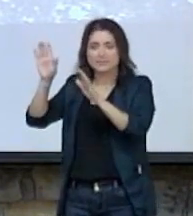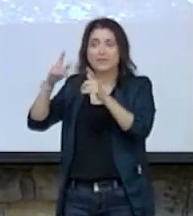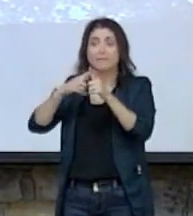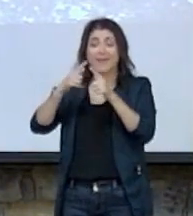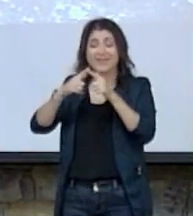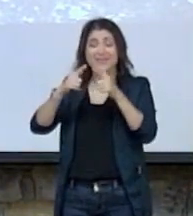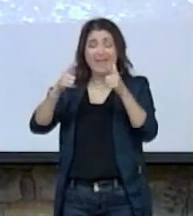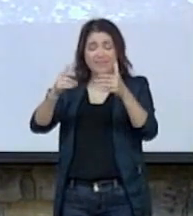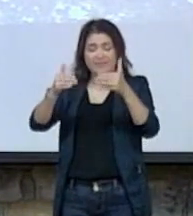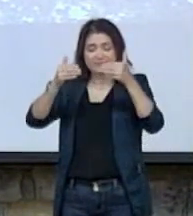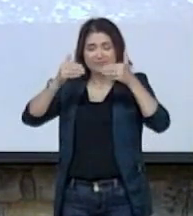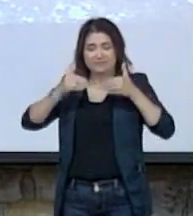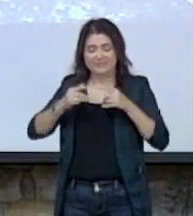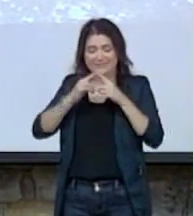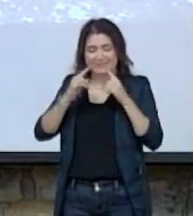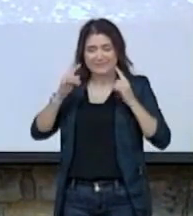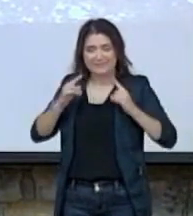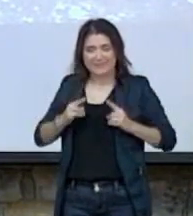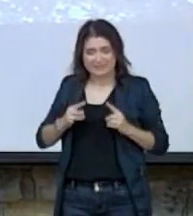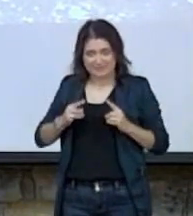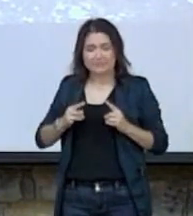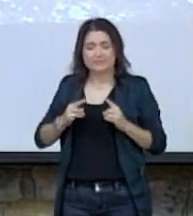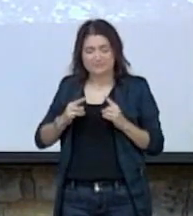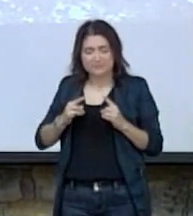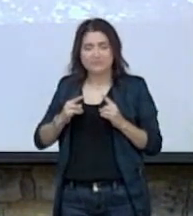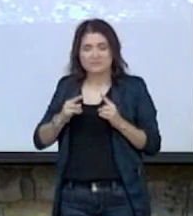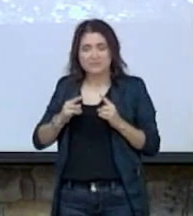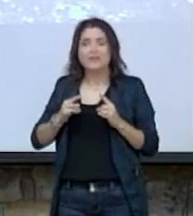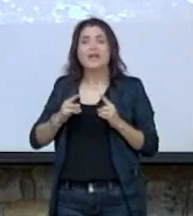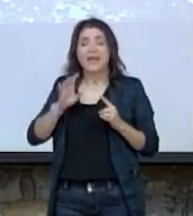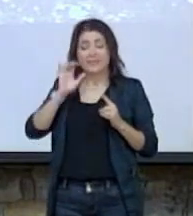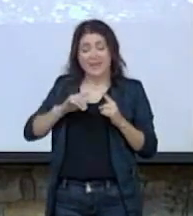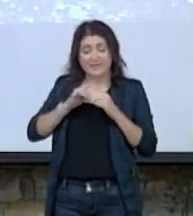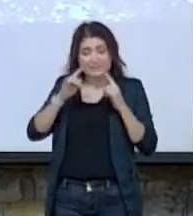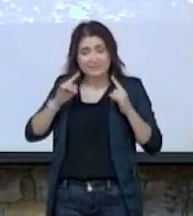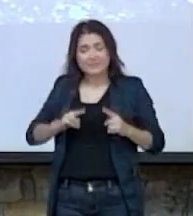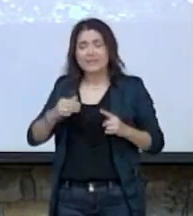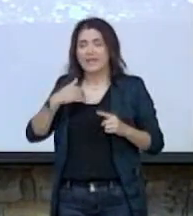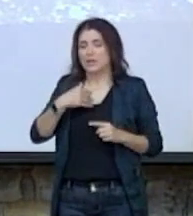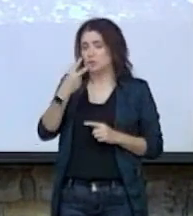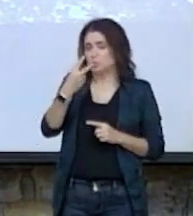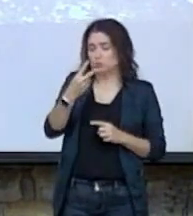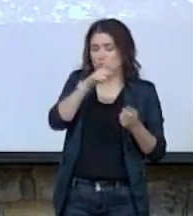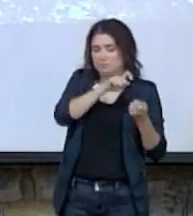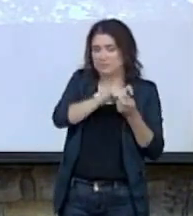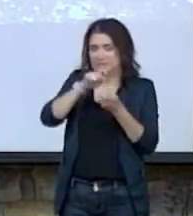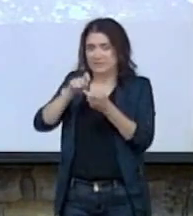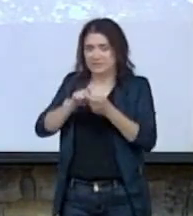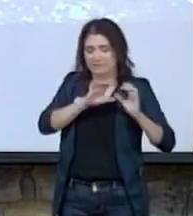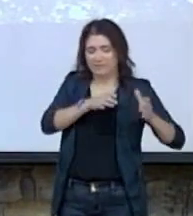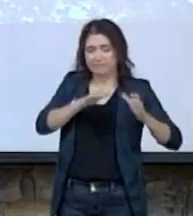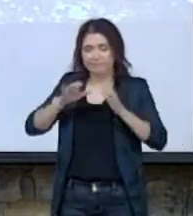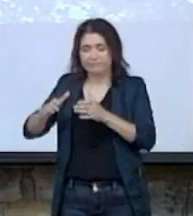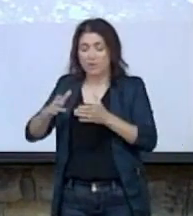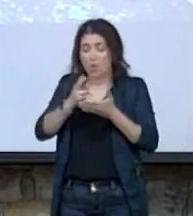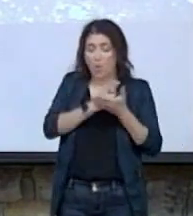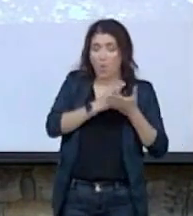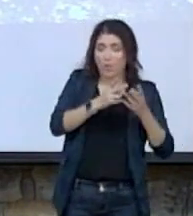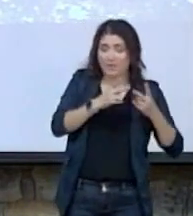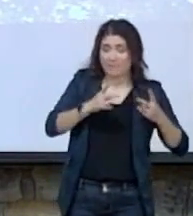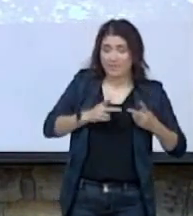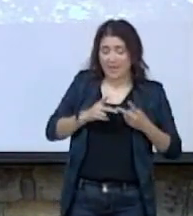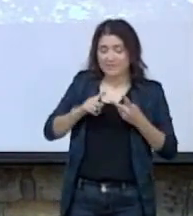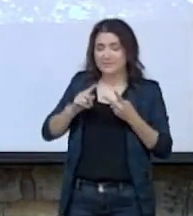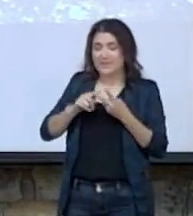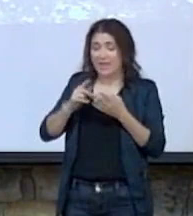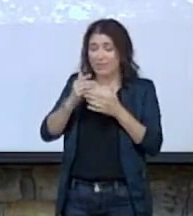this tent within that outer courtyard. And that tent had two specific places to it, a holy place and a